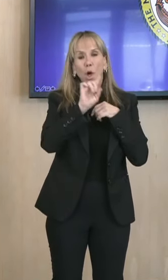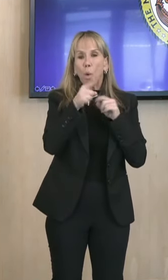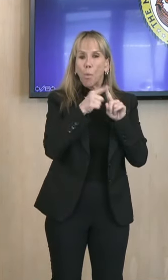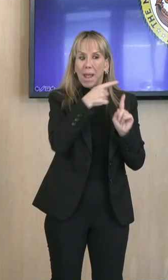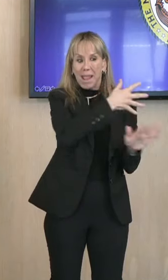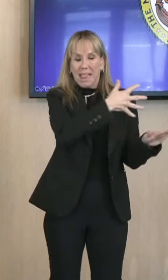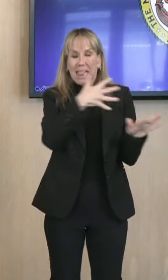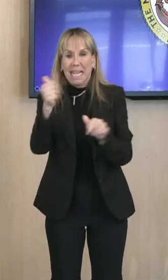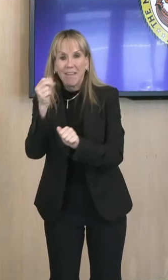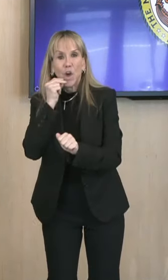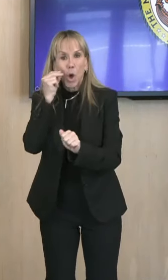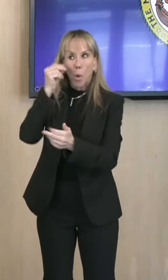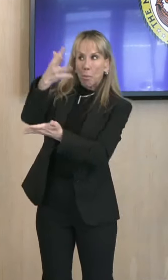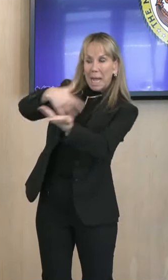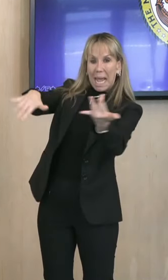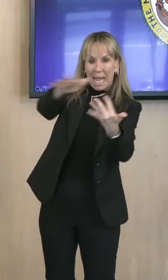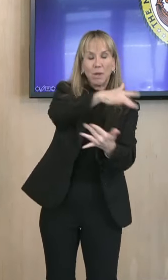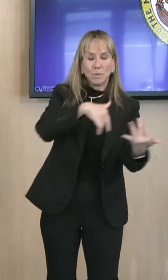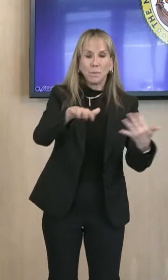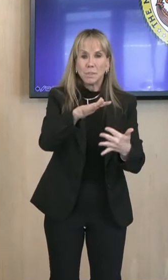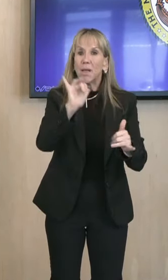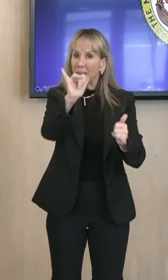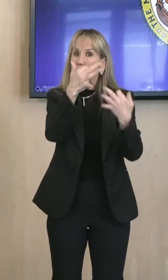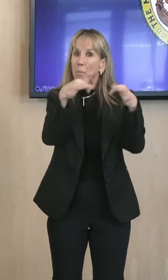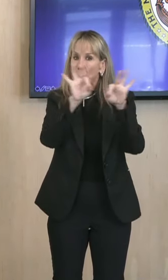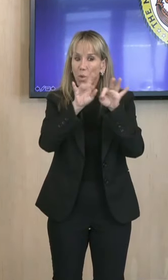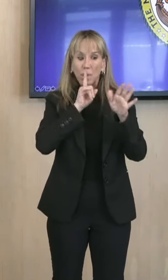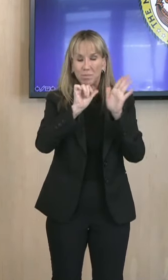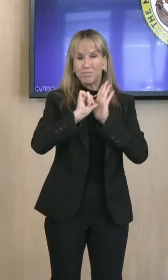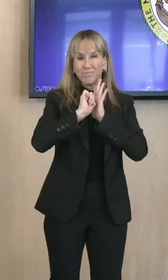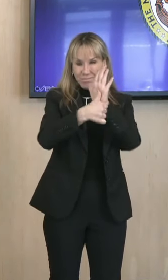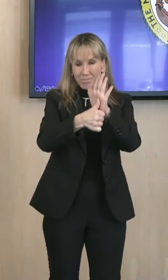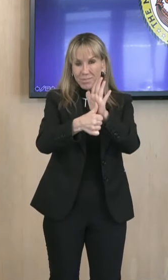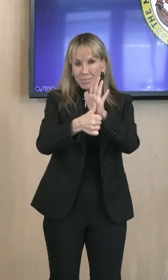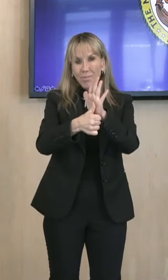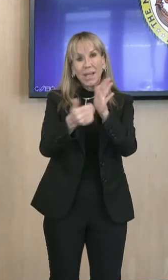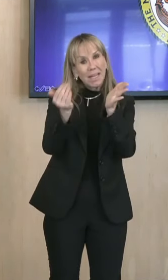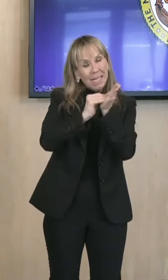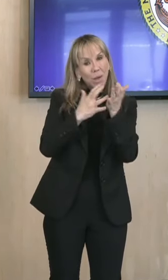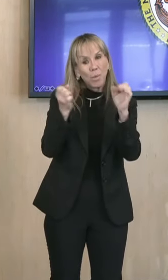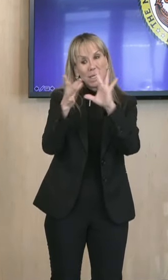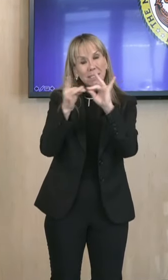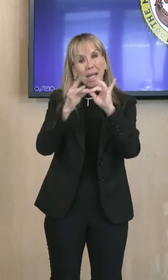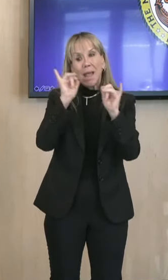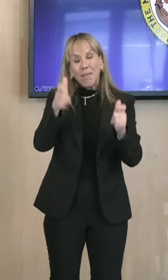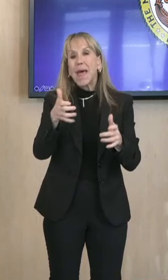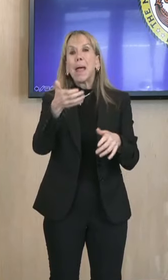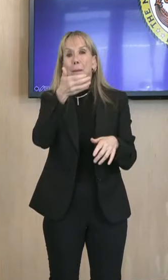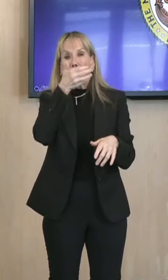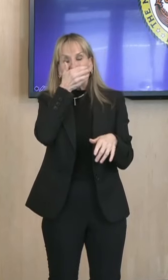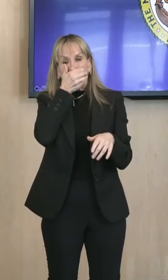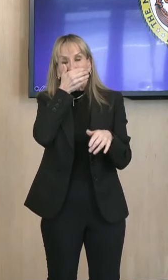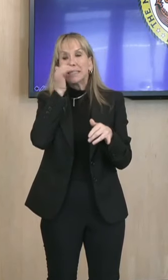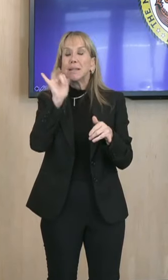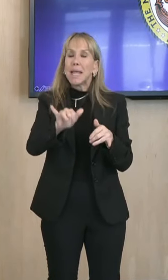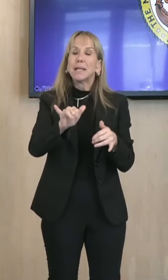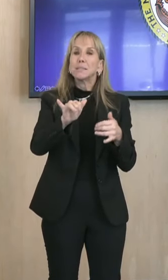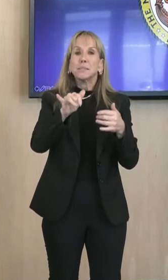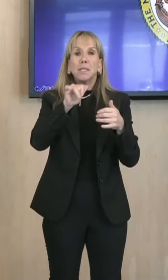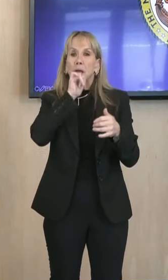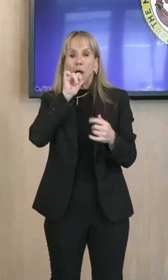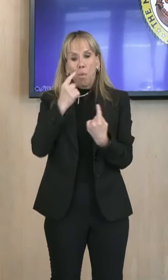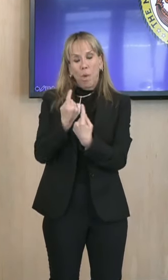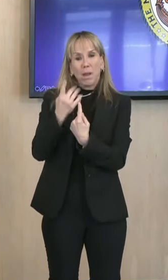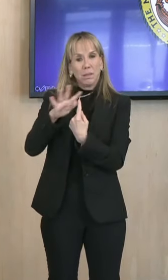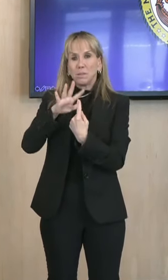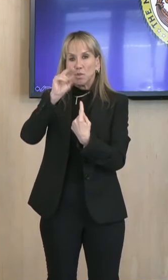is so critically important to underscore that the utilization of a mask is in addition to everything else